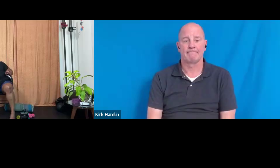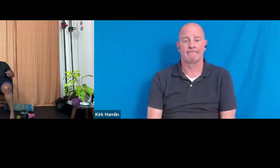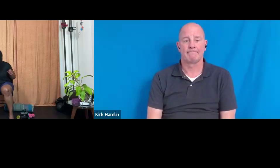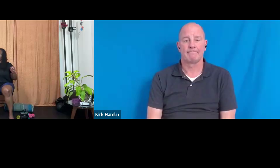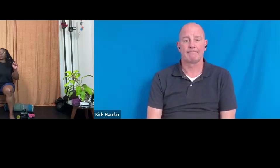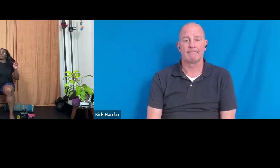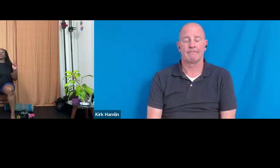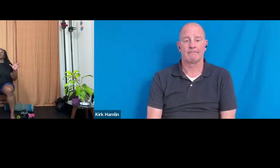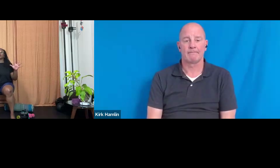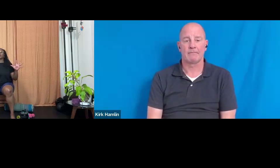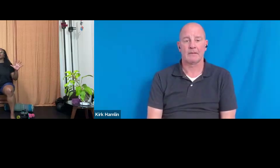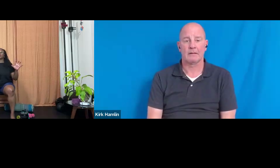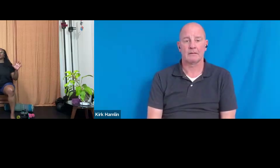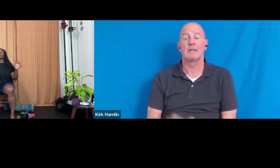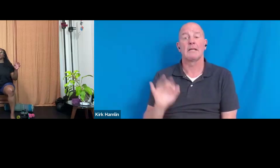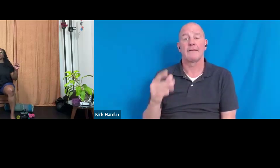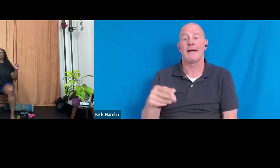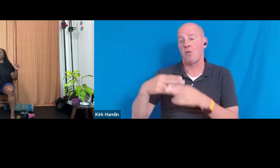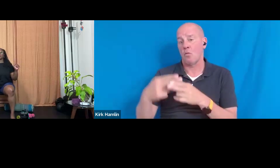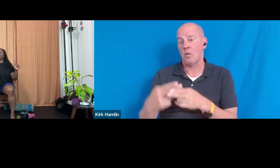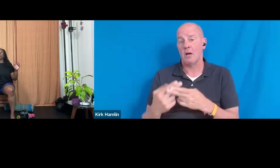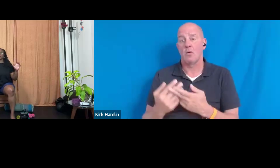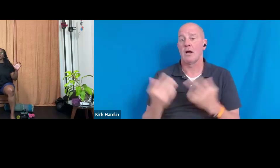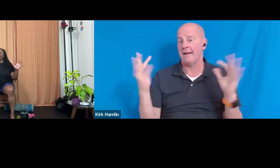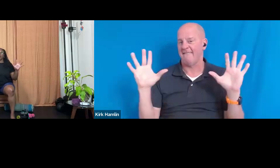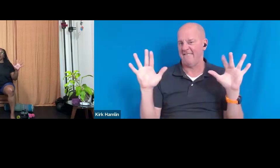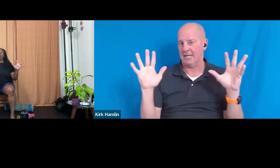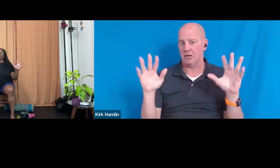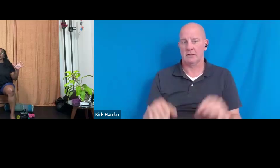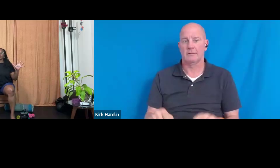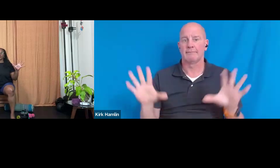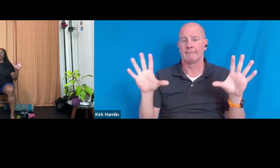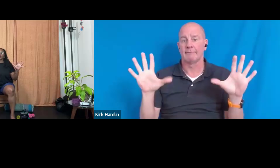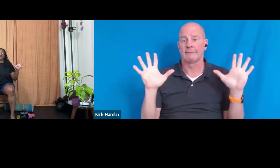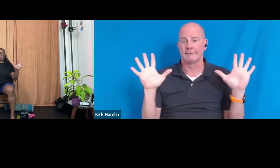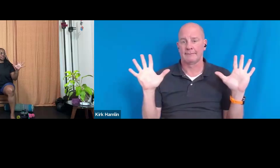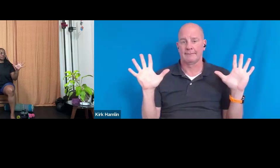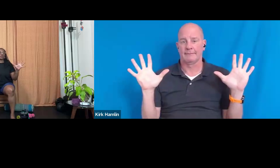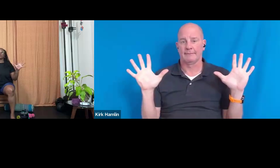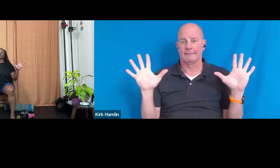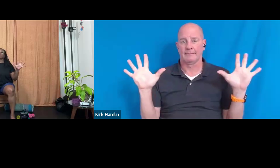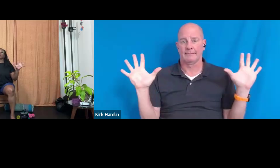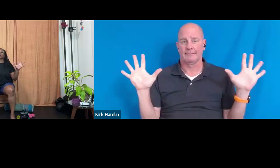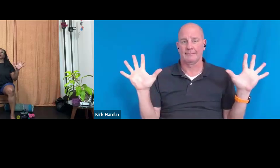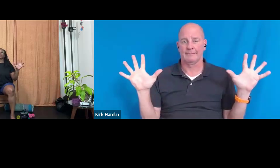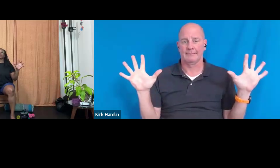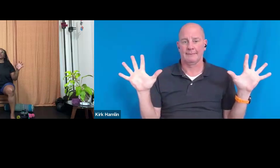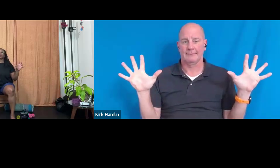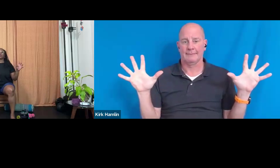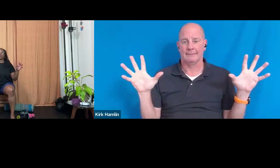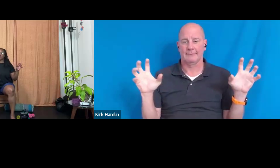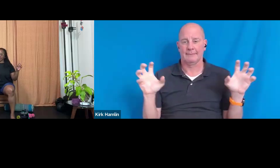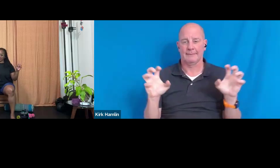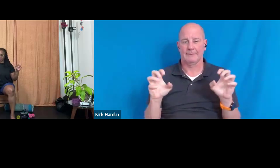Especially if we plan on holding some weights later, we can work on some fingers where we open up the fingers like someone's pulling them apart and